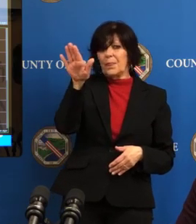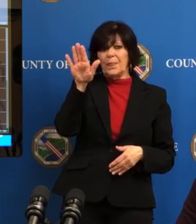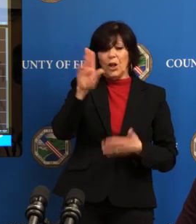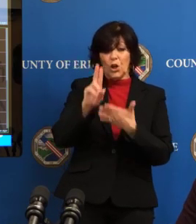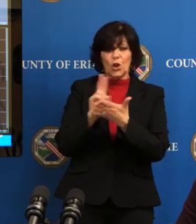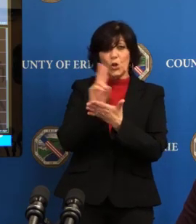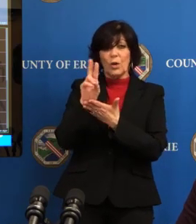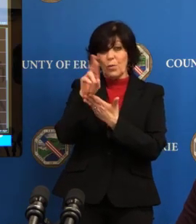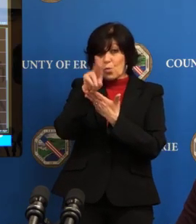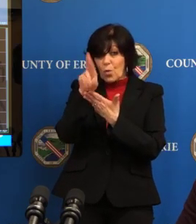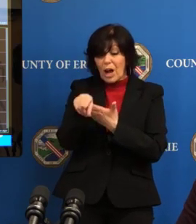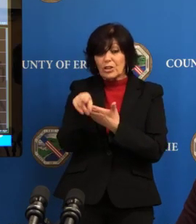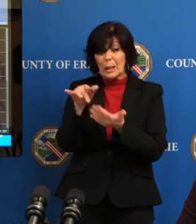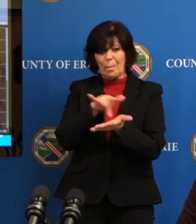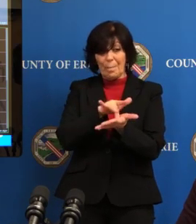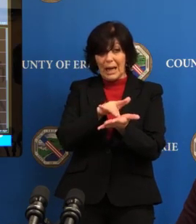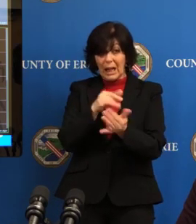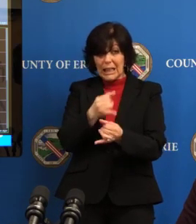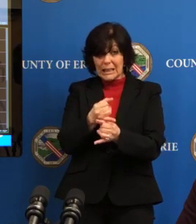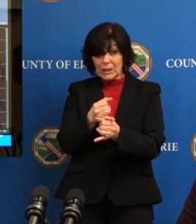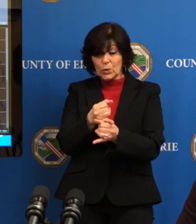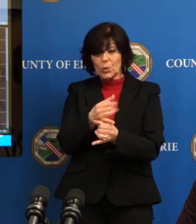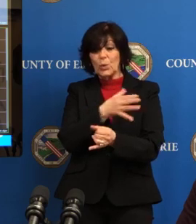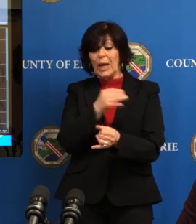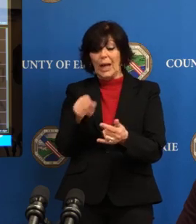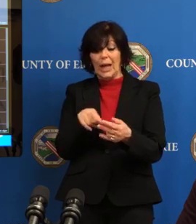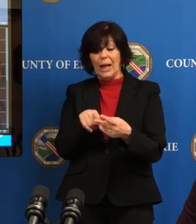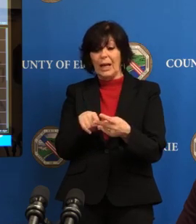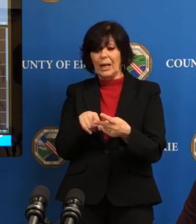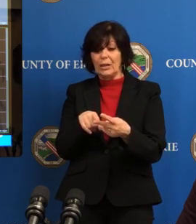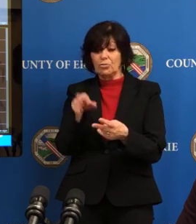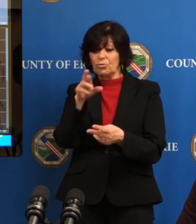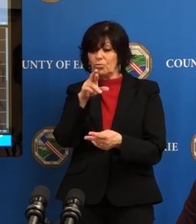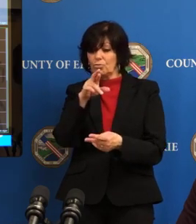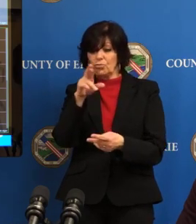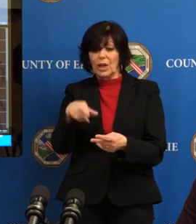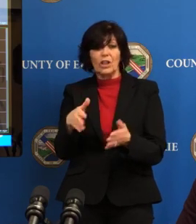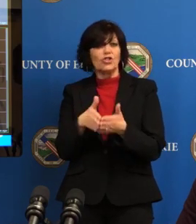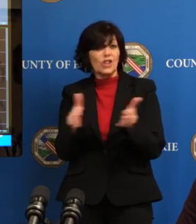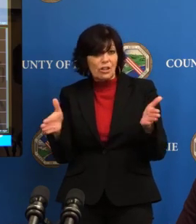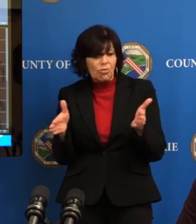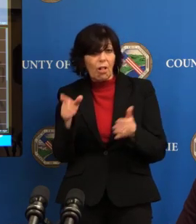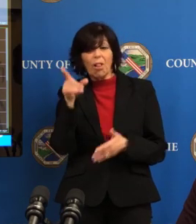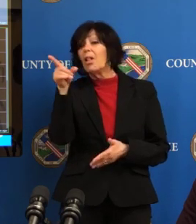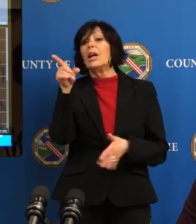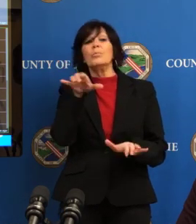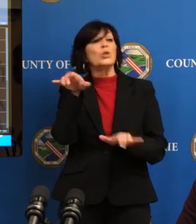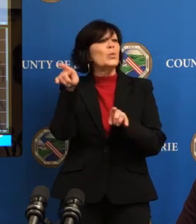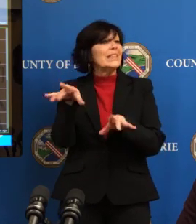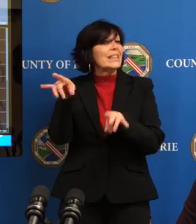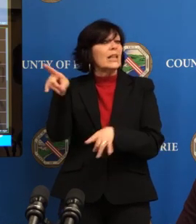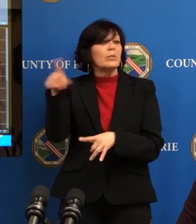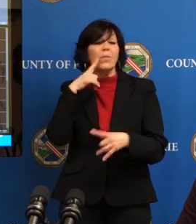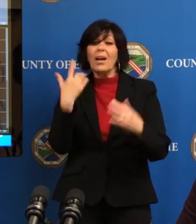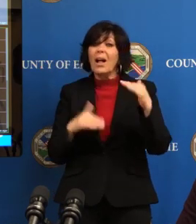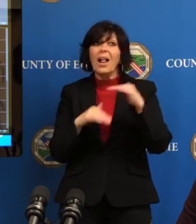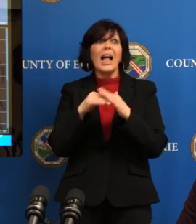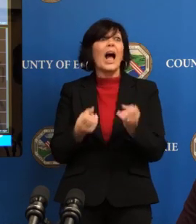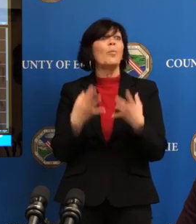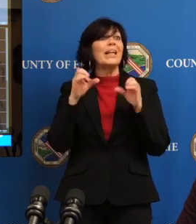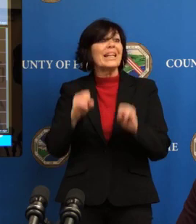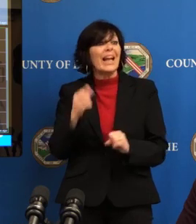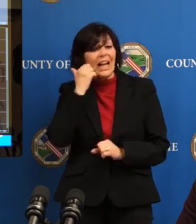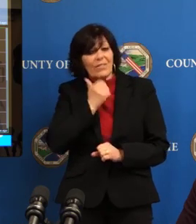University of Rochester Medical Institute, as well as Rochester General, have been doing tests, but they can only do a certain number of tests